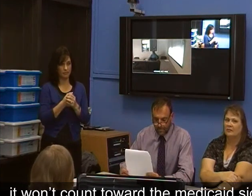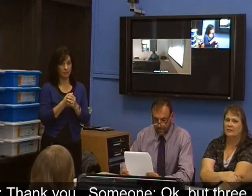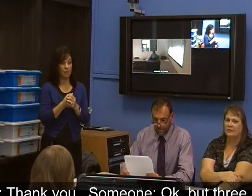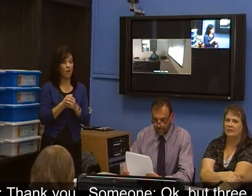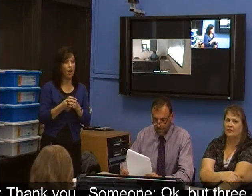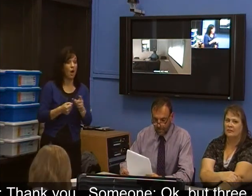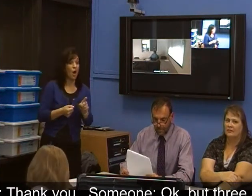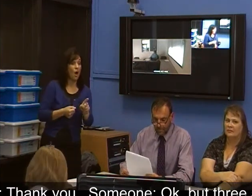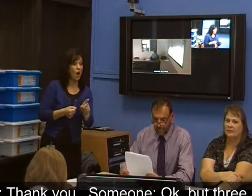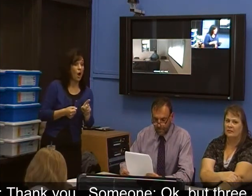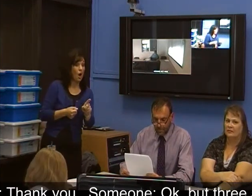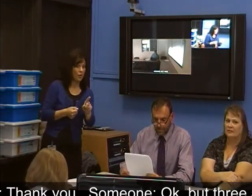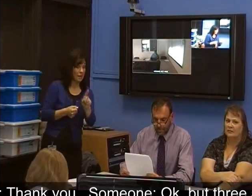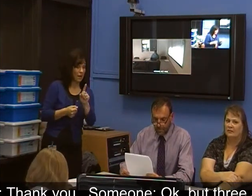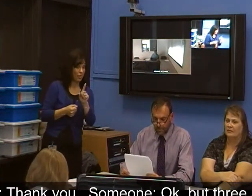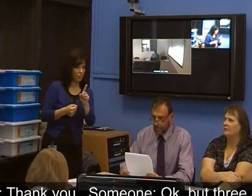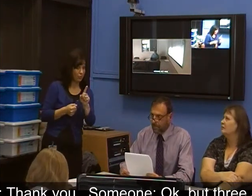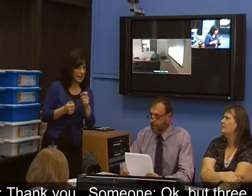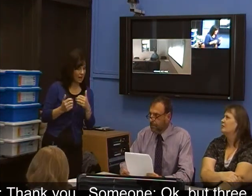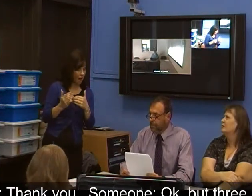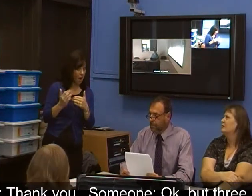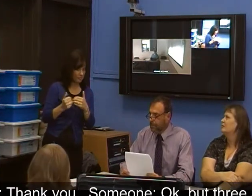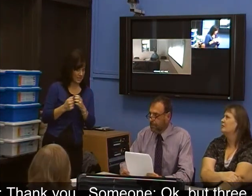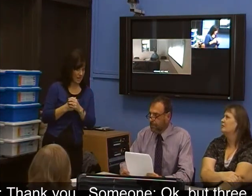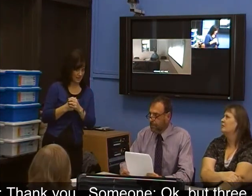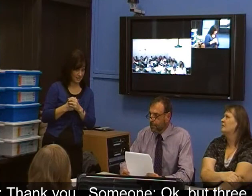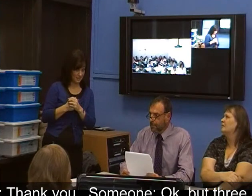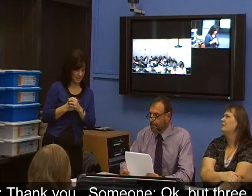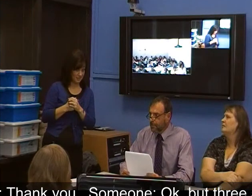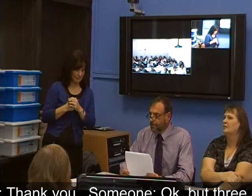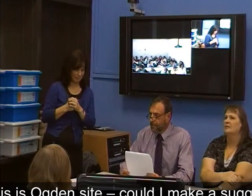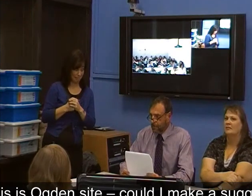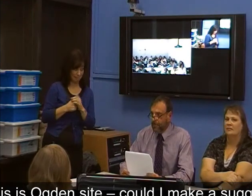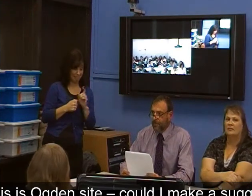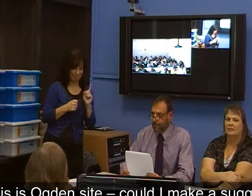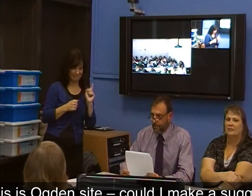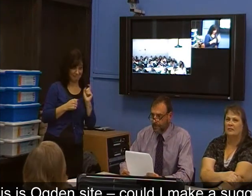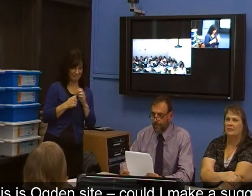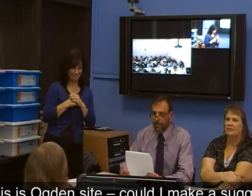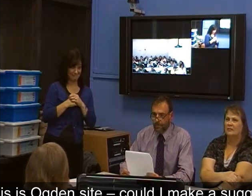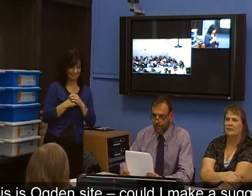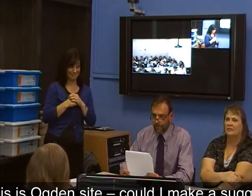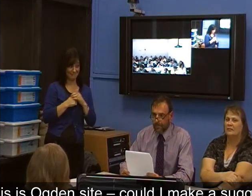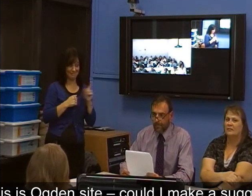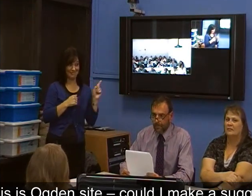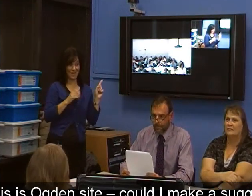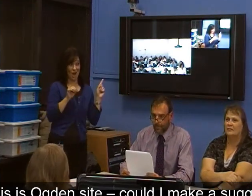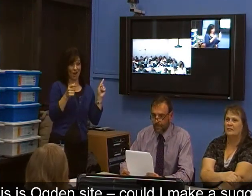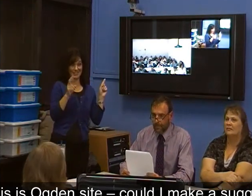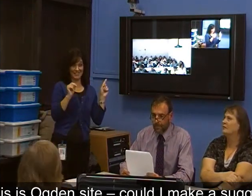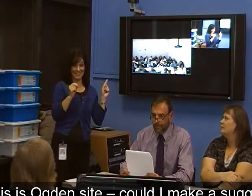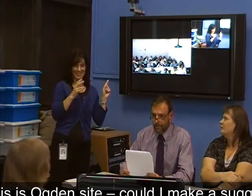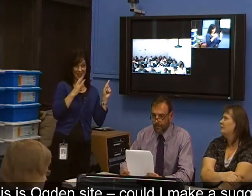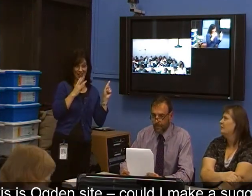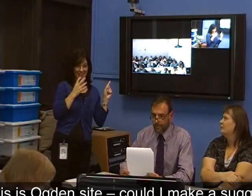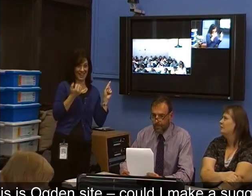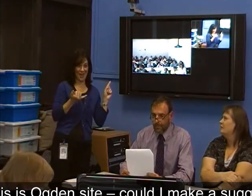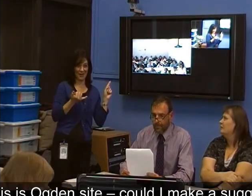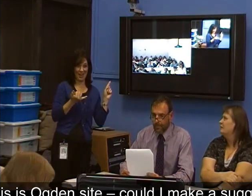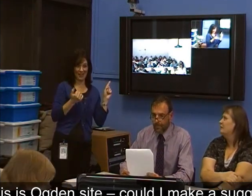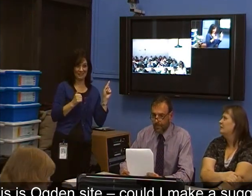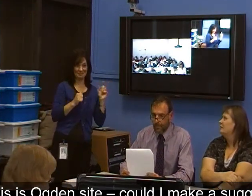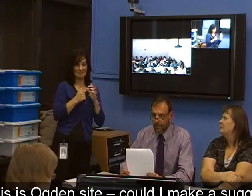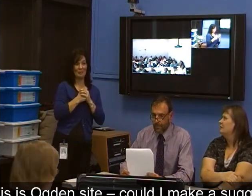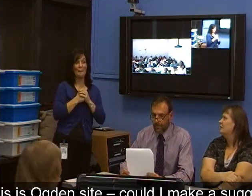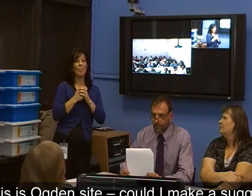Thank you. Okay, but 3 and up does. Wait, this is Ogden. Could I make a